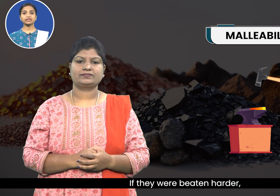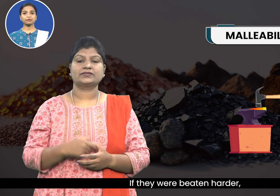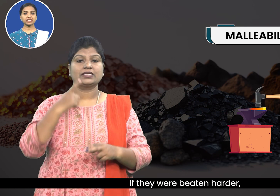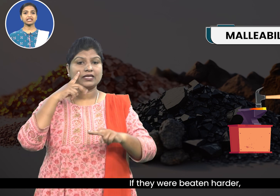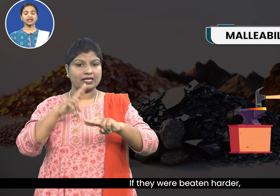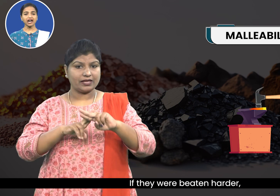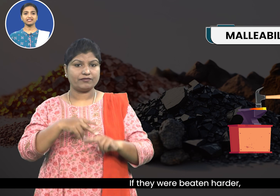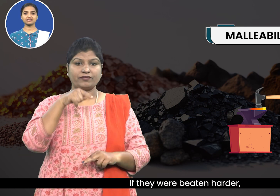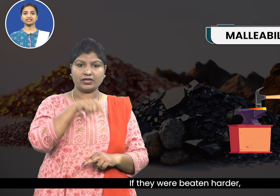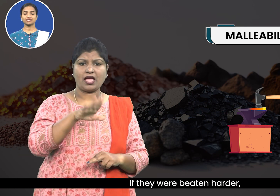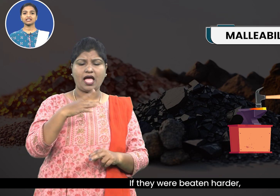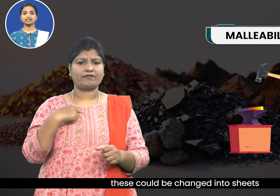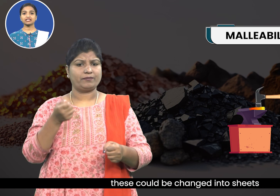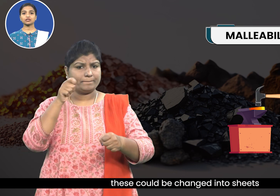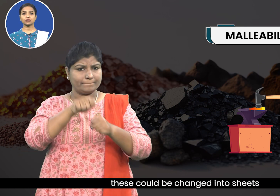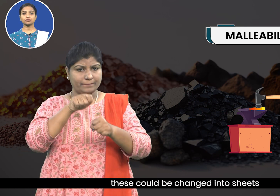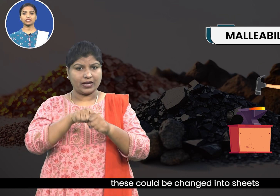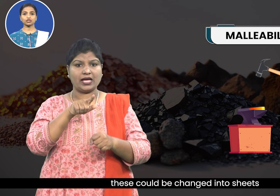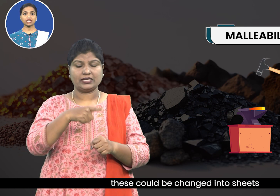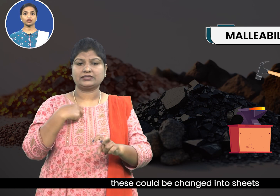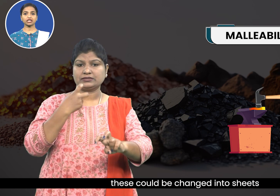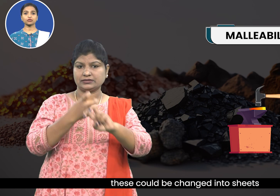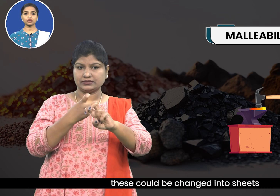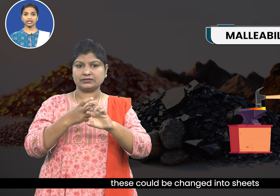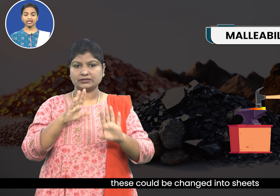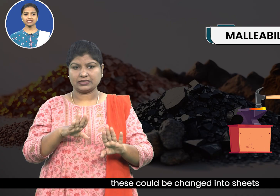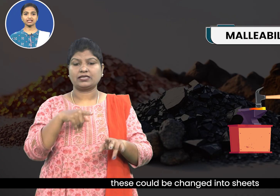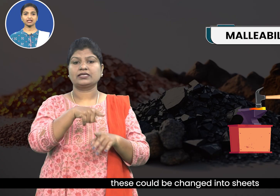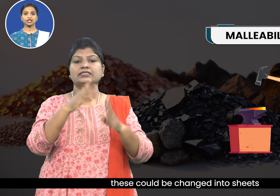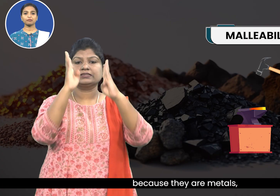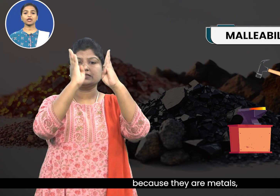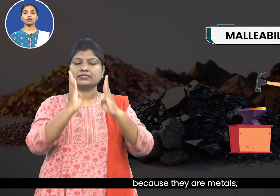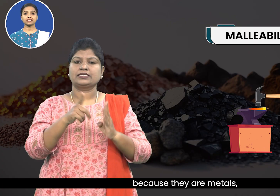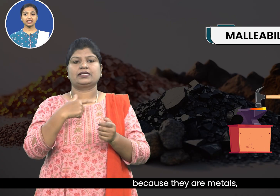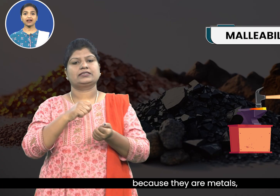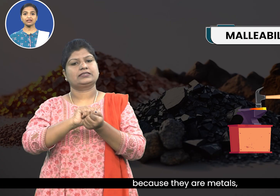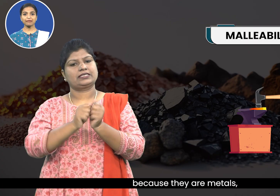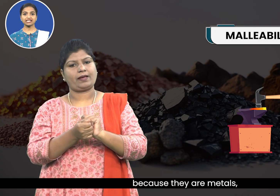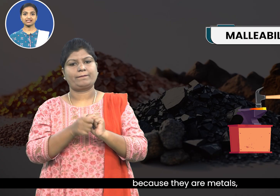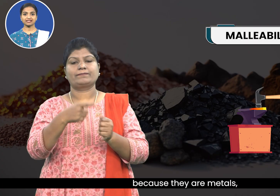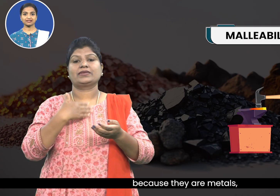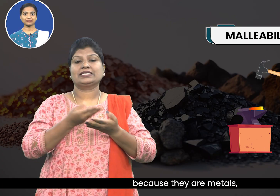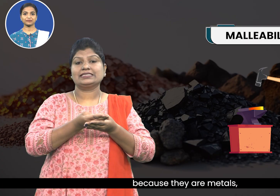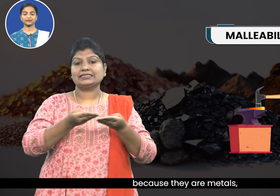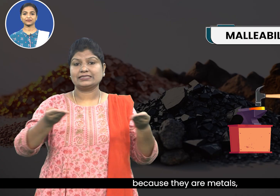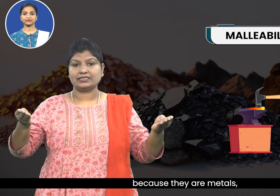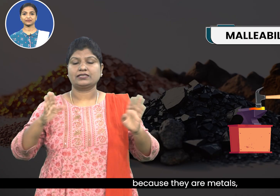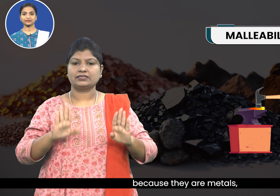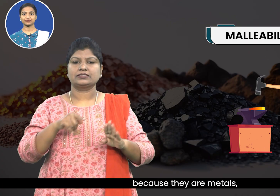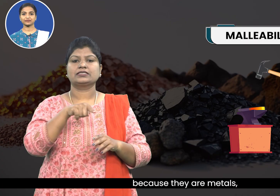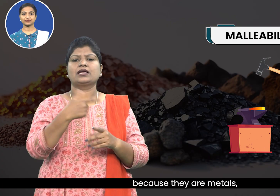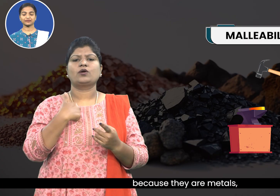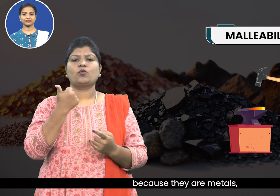If they were beaten harder, these could be changed into sheets because they are metals.